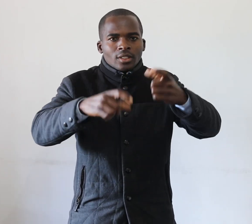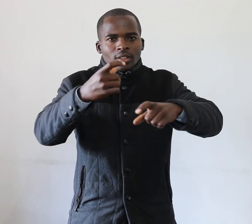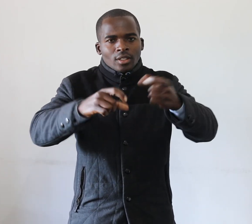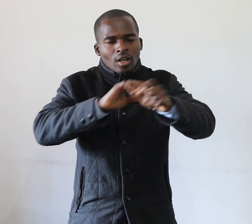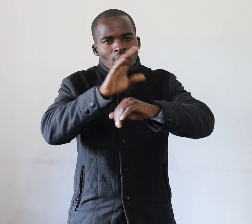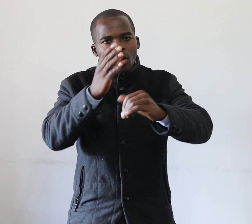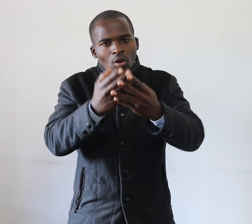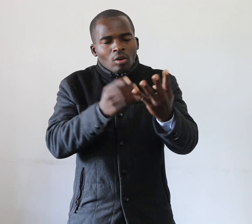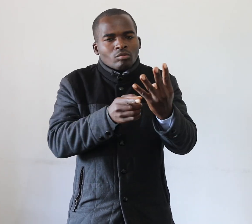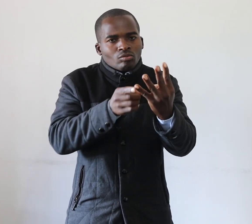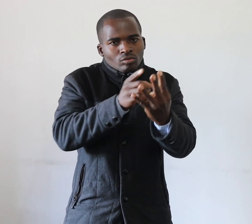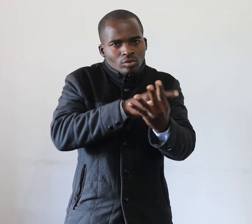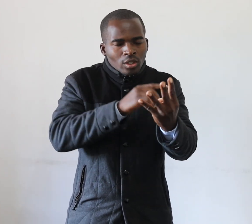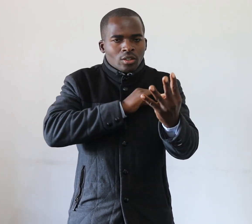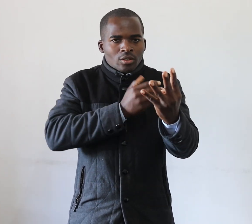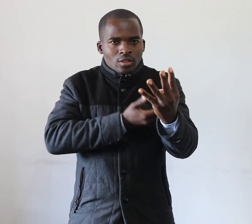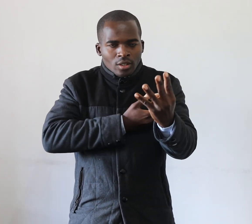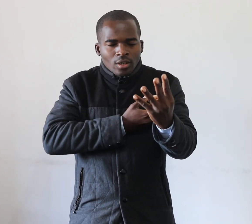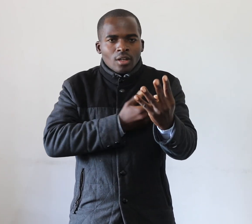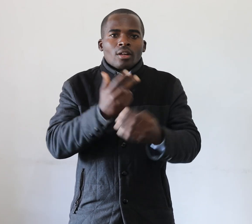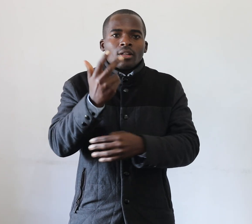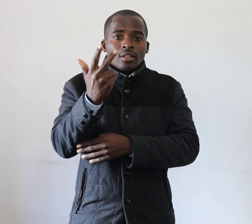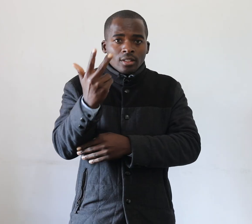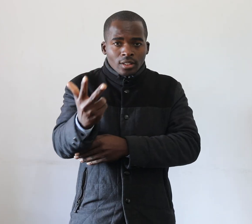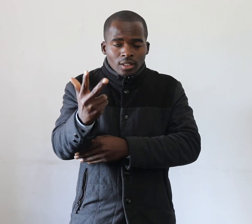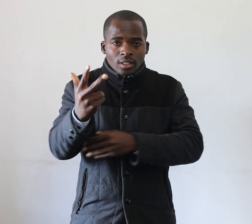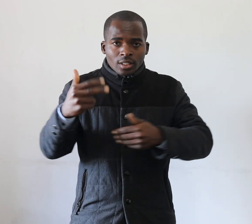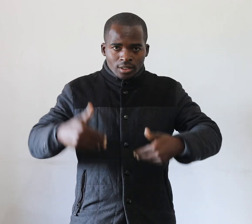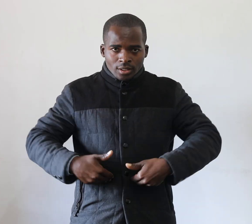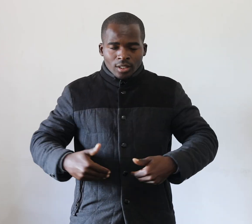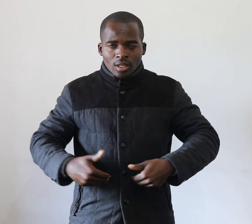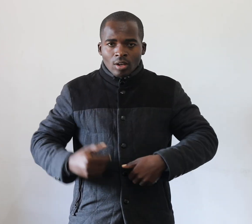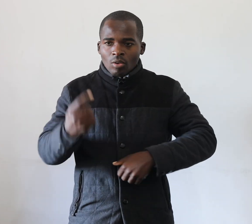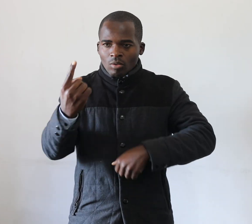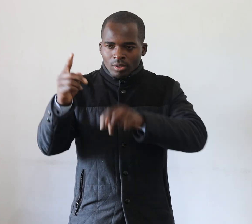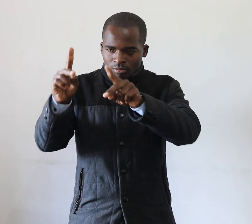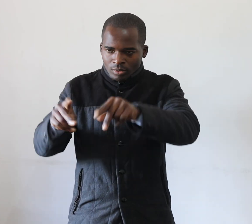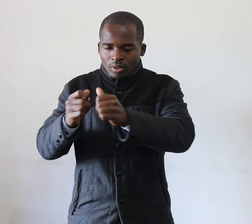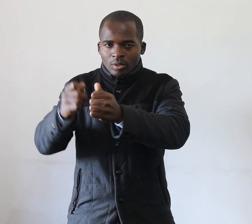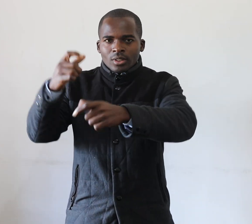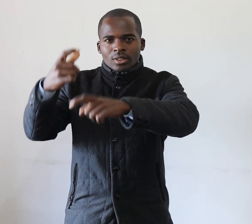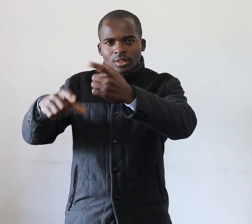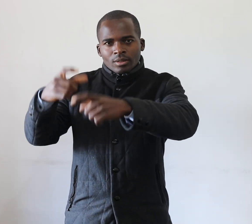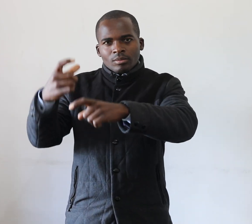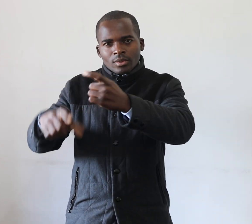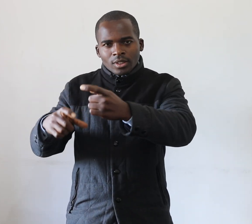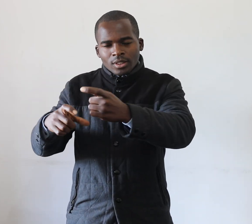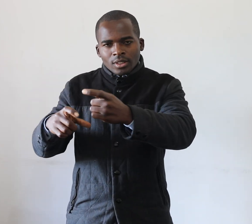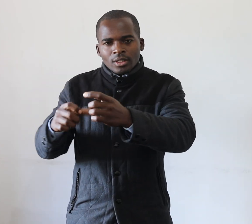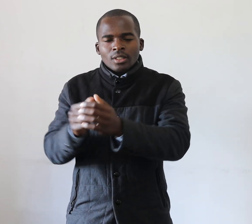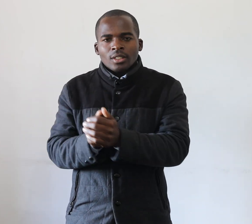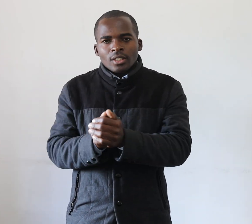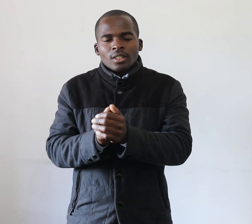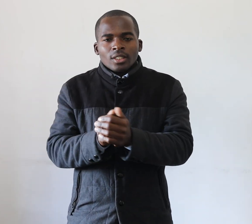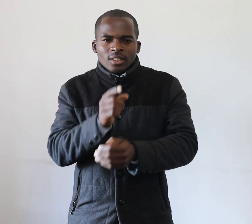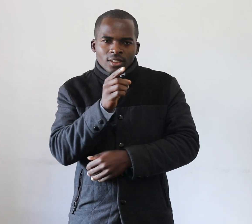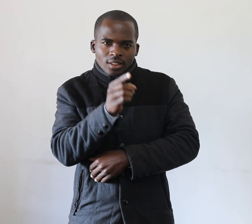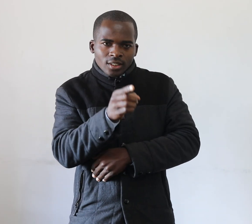4 women, 3 youth, and 1 person with a disability. while ensuring that each group gets